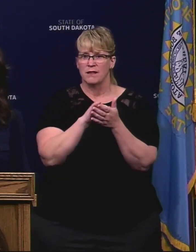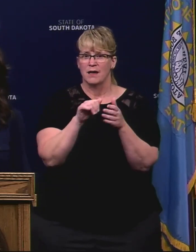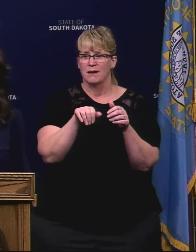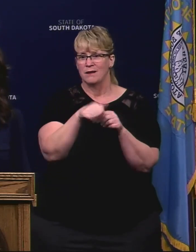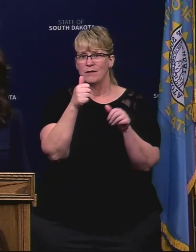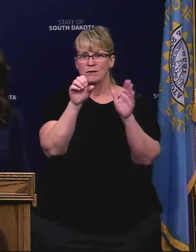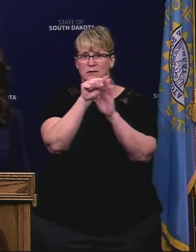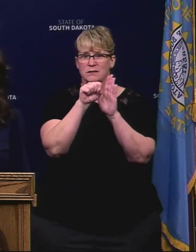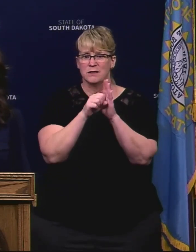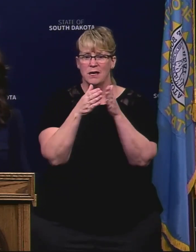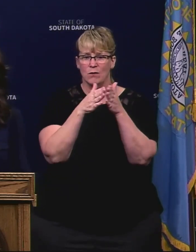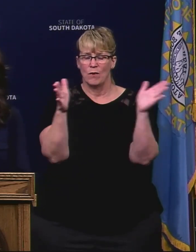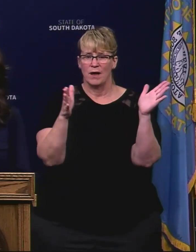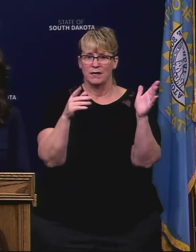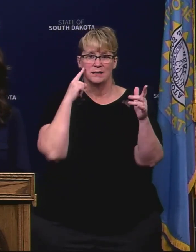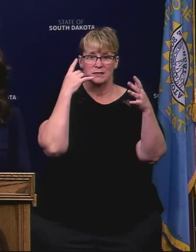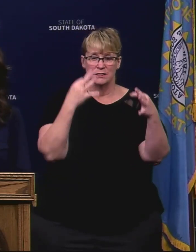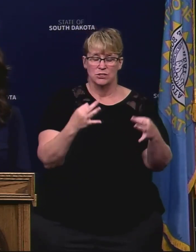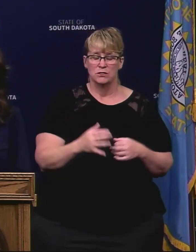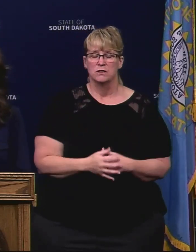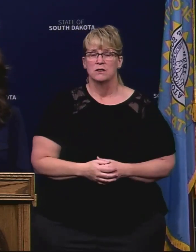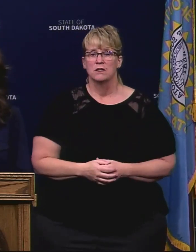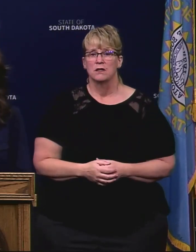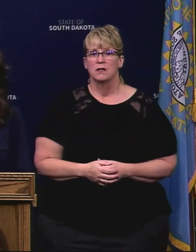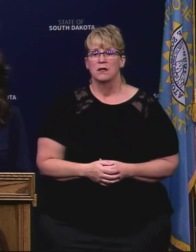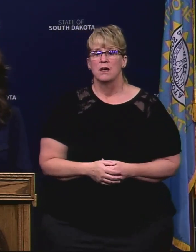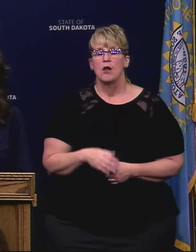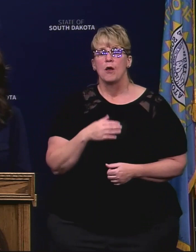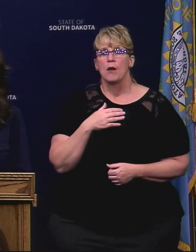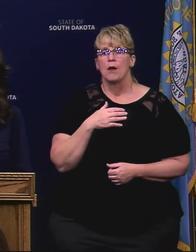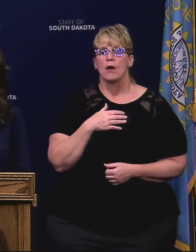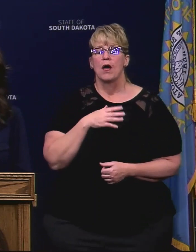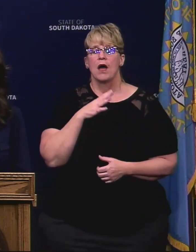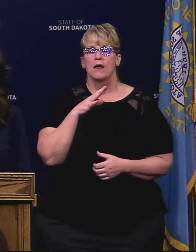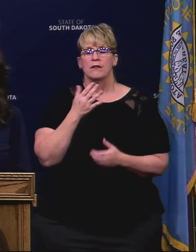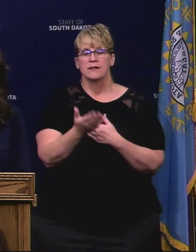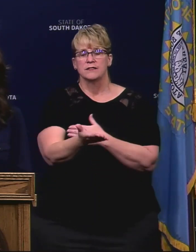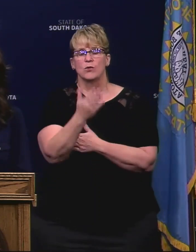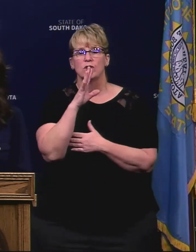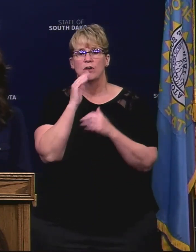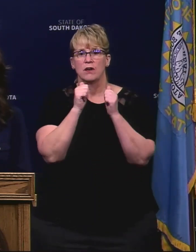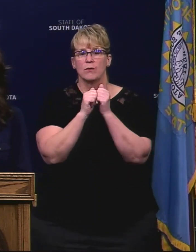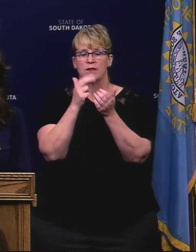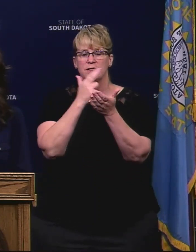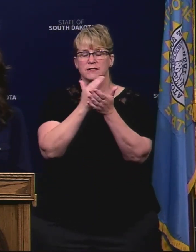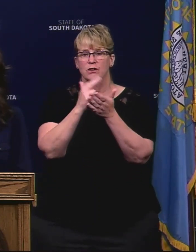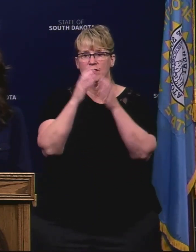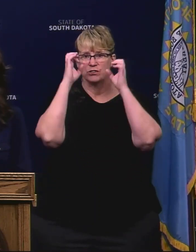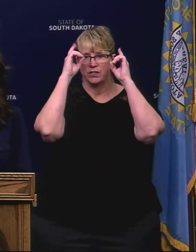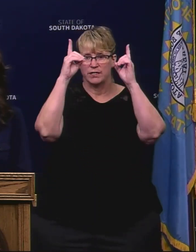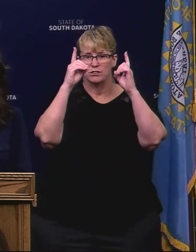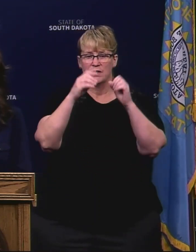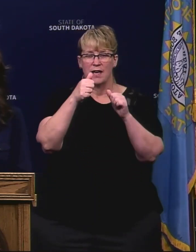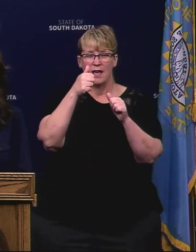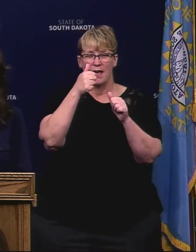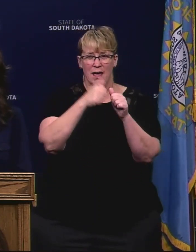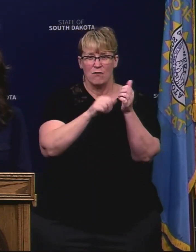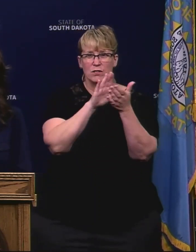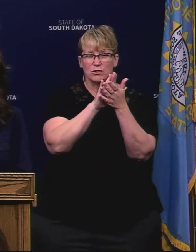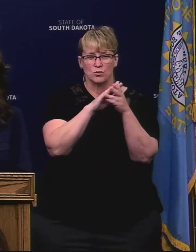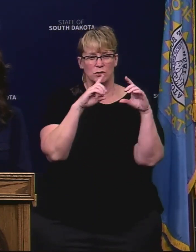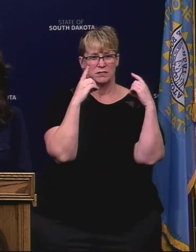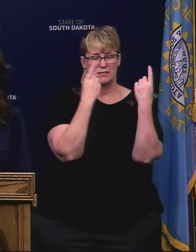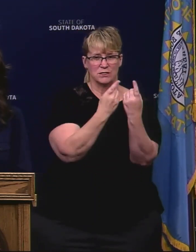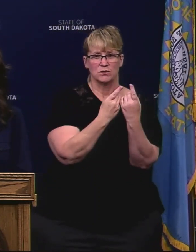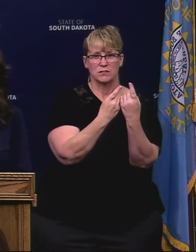decision? I was visiting with my Secretary of Education, Ben Jones, this morning a little bit about that. I think every school district is